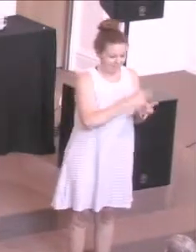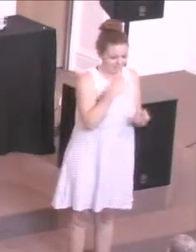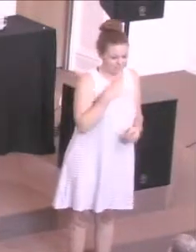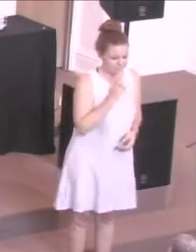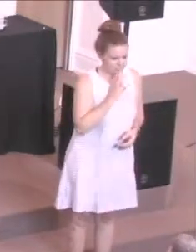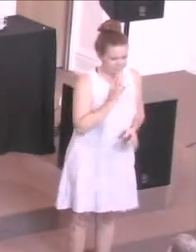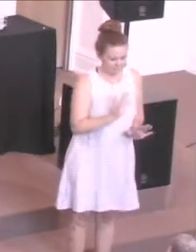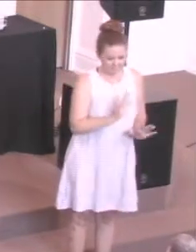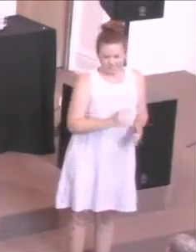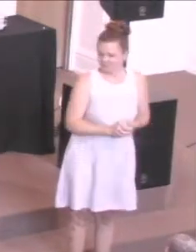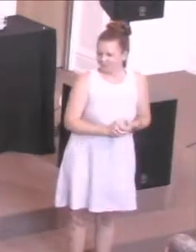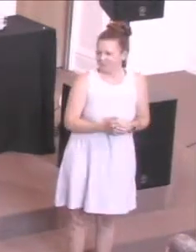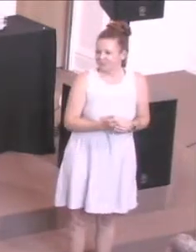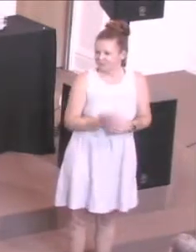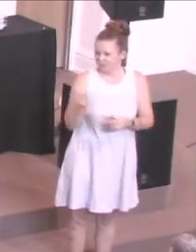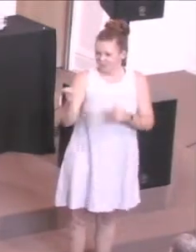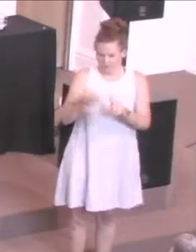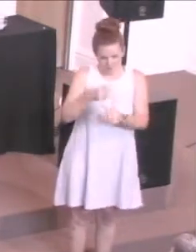different about this guy?